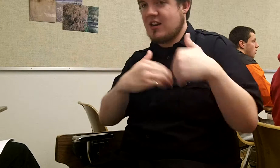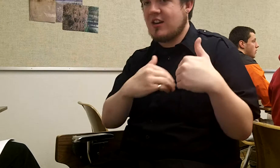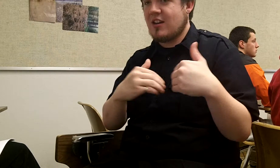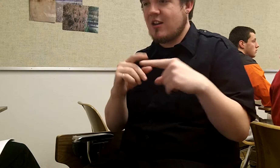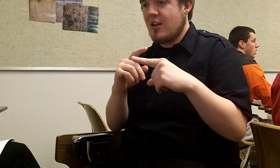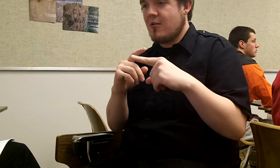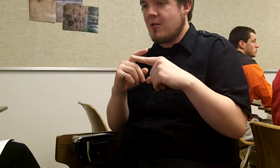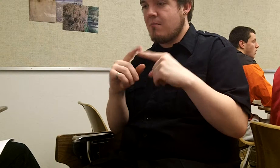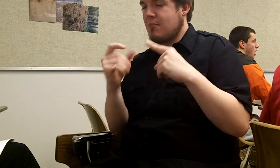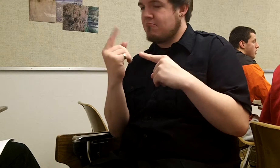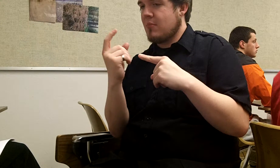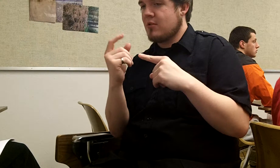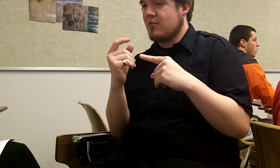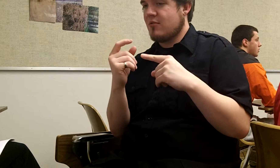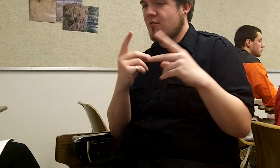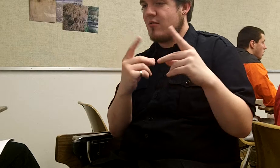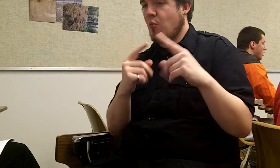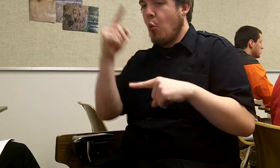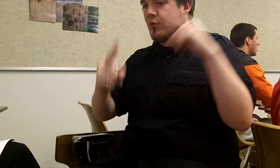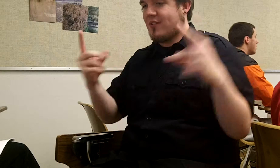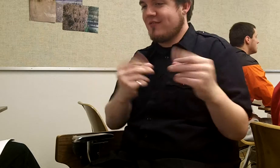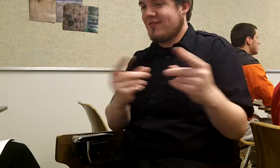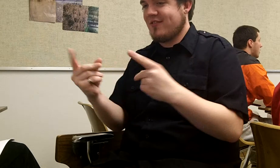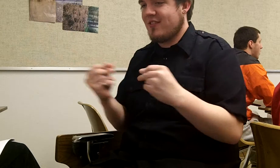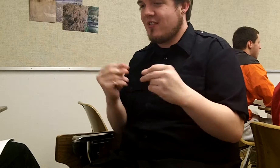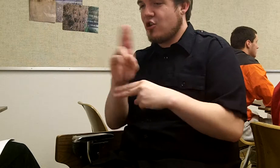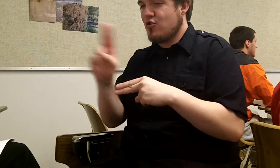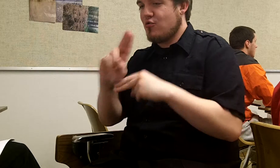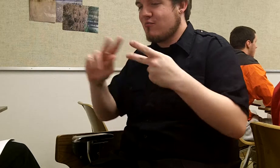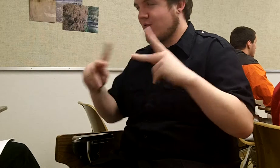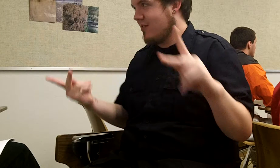protein. This is going to be somewhat common.